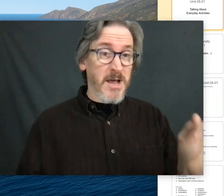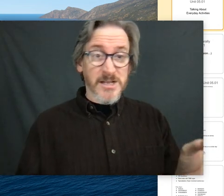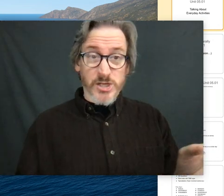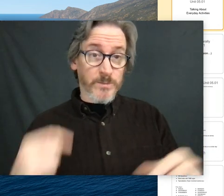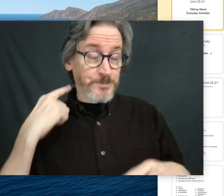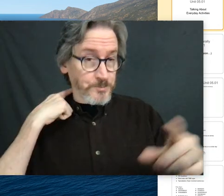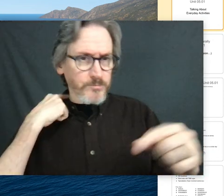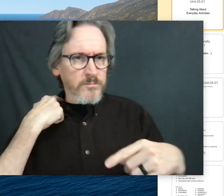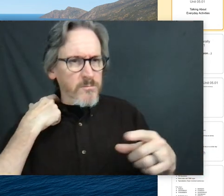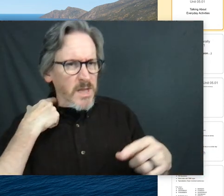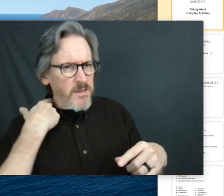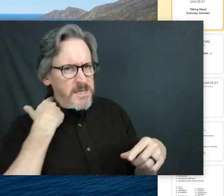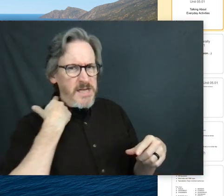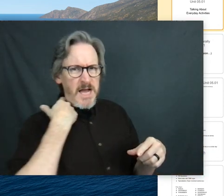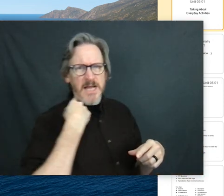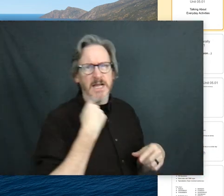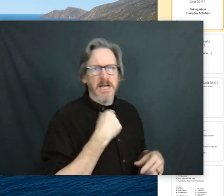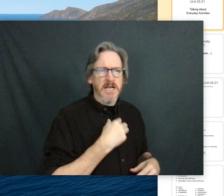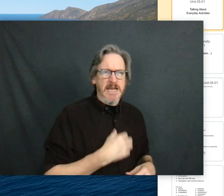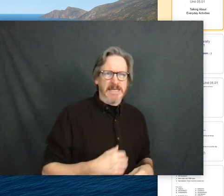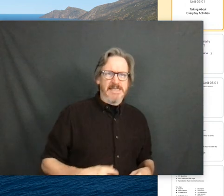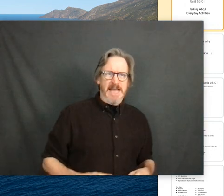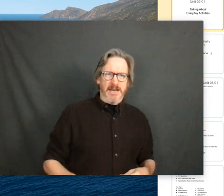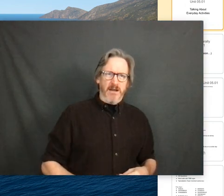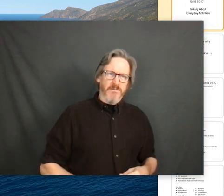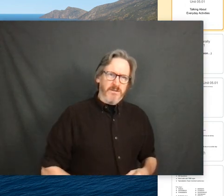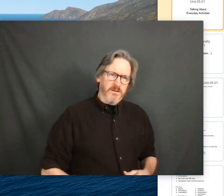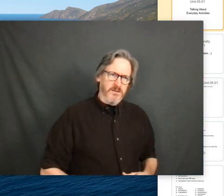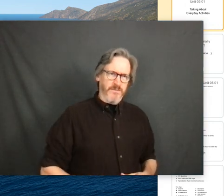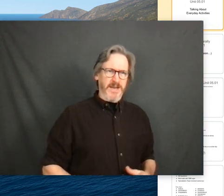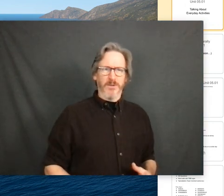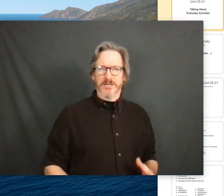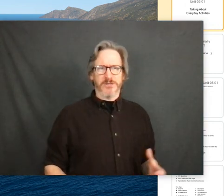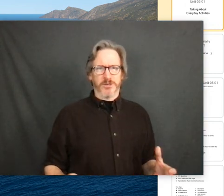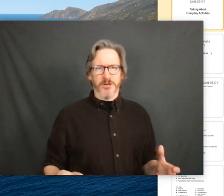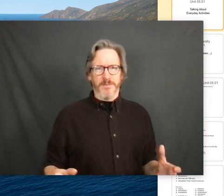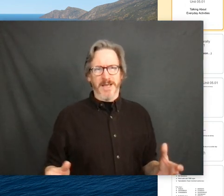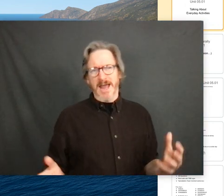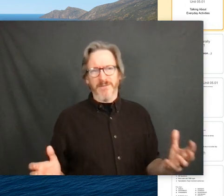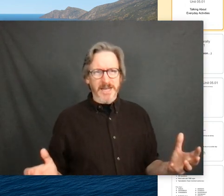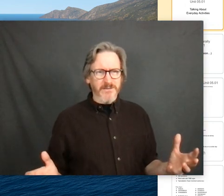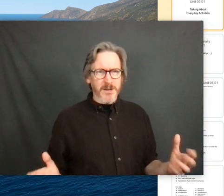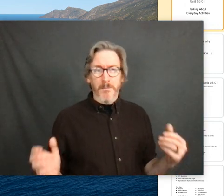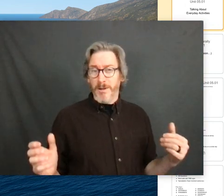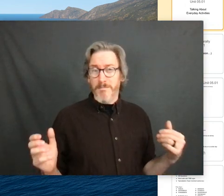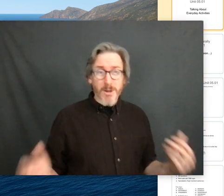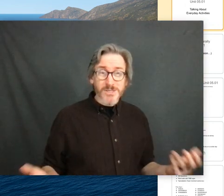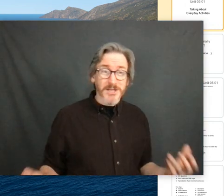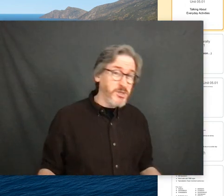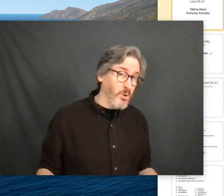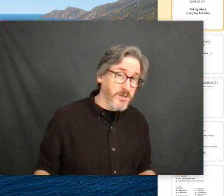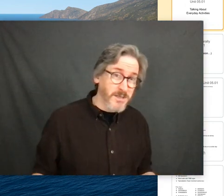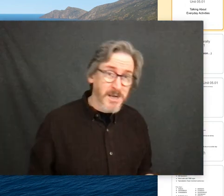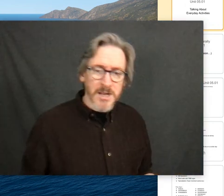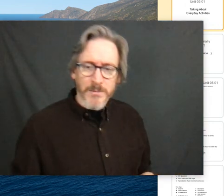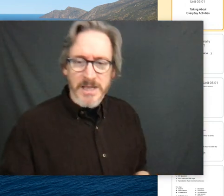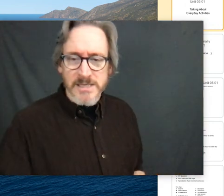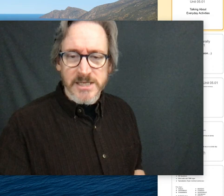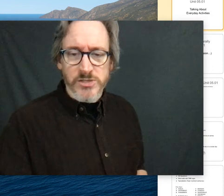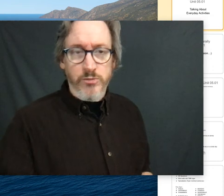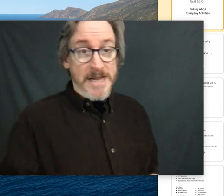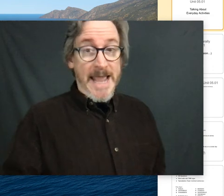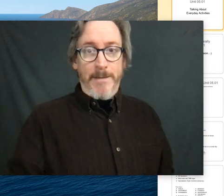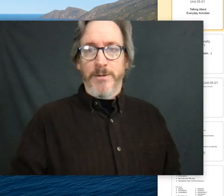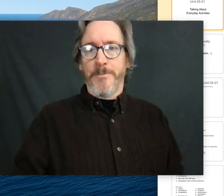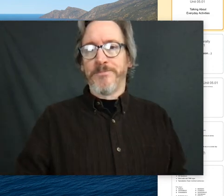recap. So this next set of video lectures are going to be kind of uneven, but mostly short because